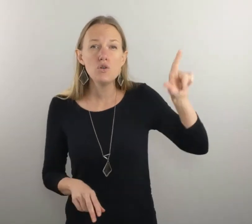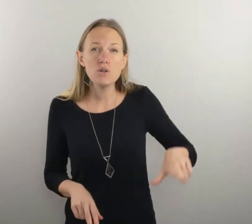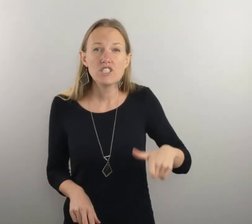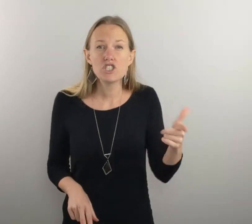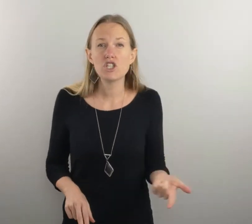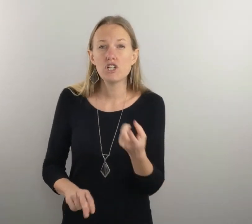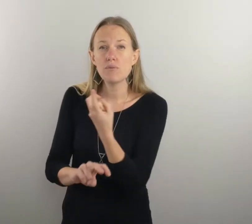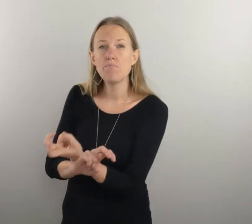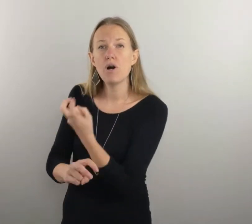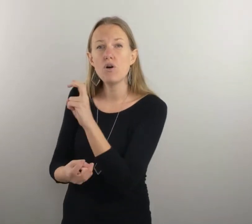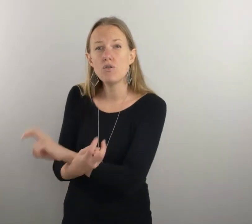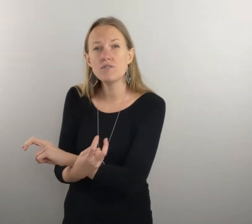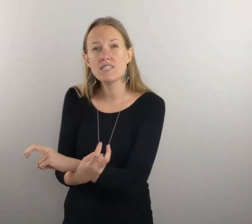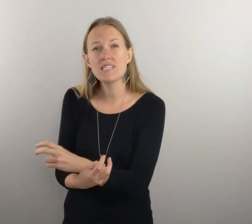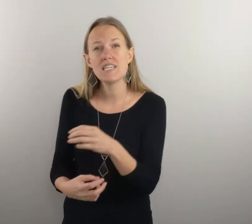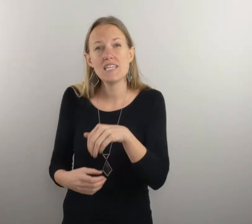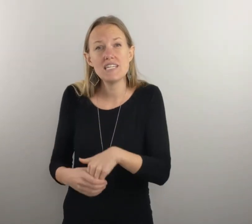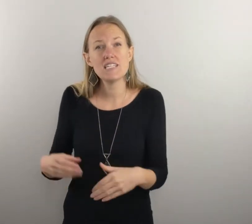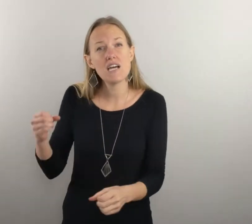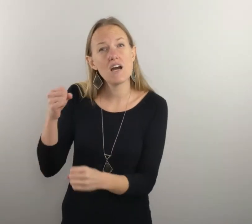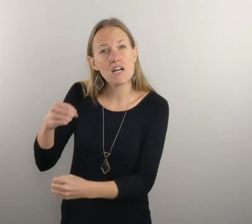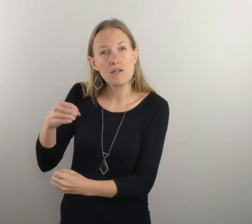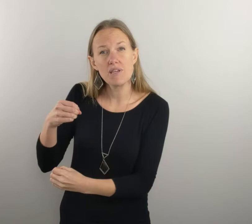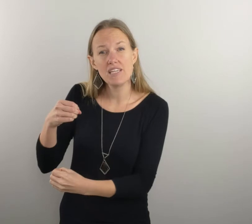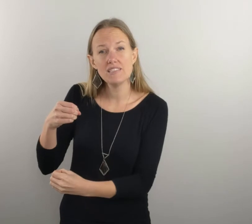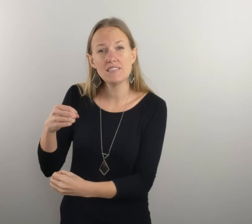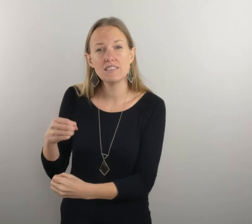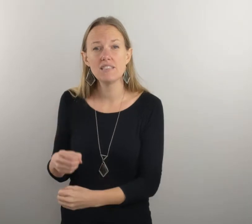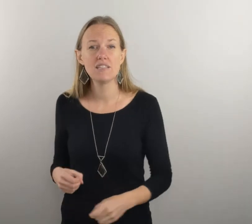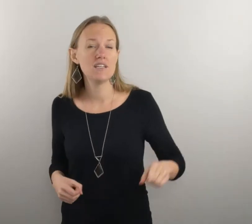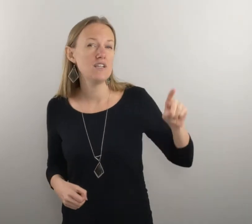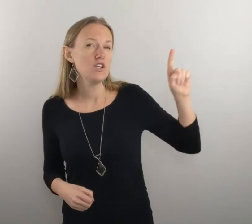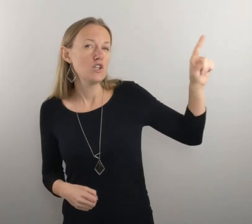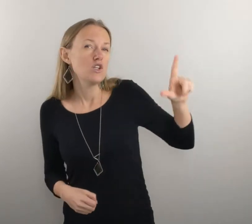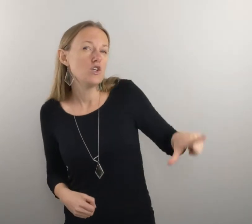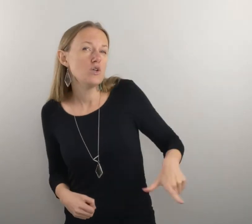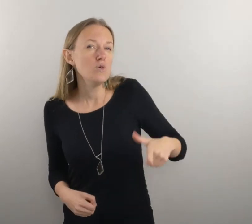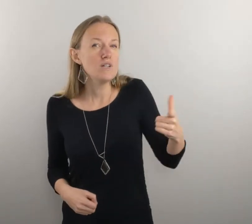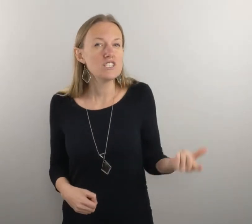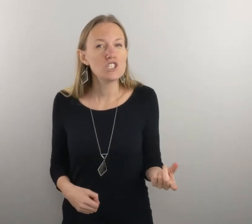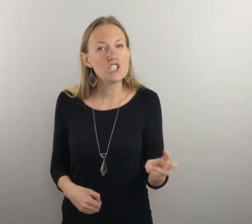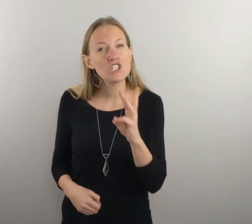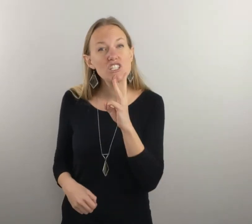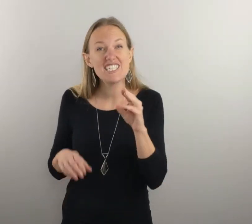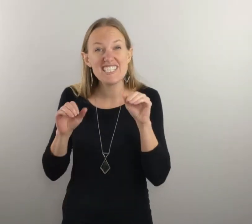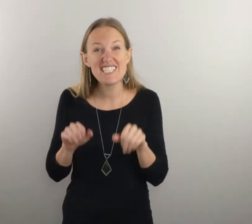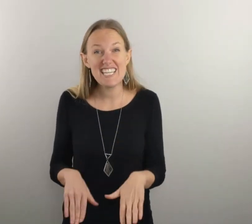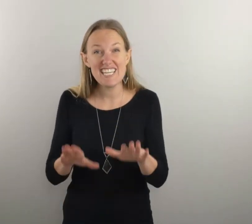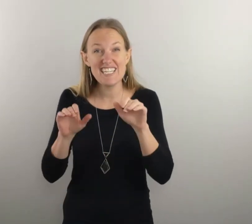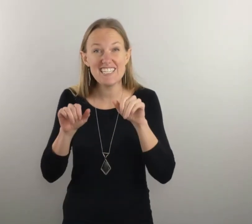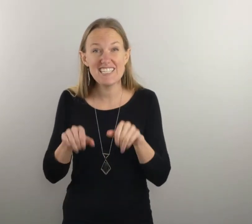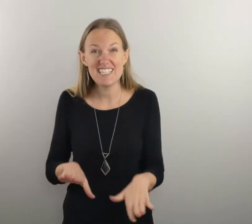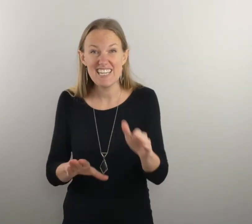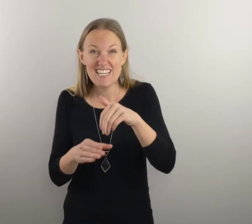You turn bones into armies. You turn seas